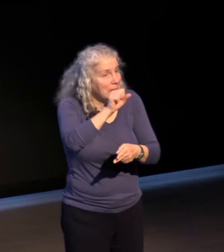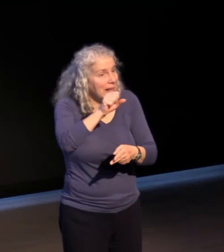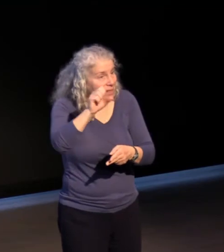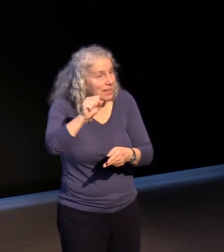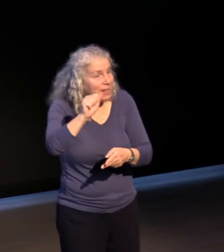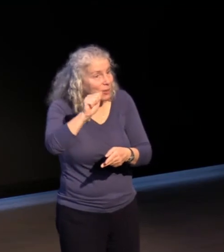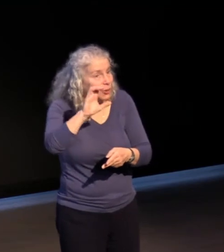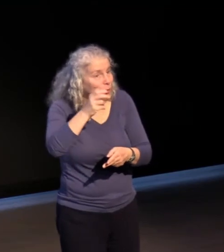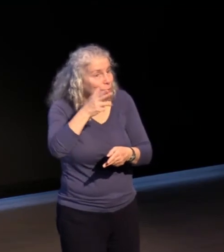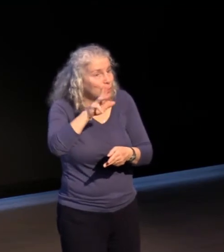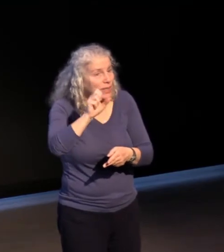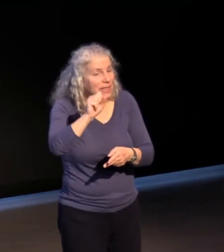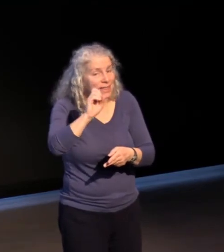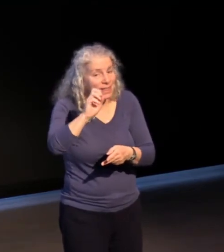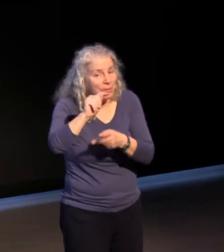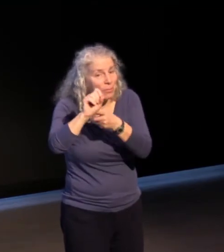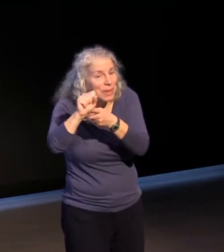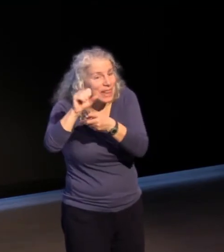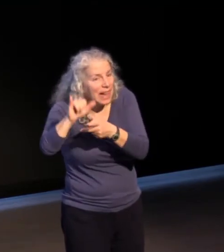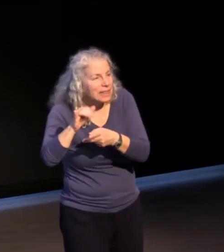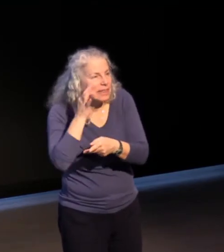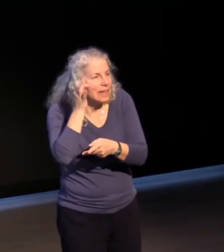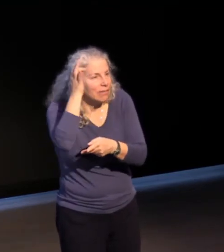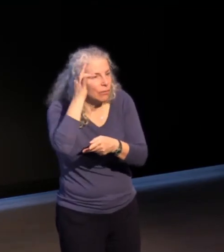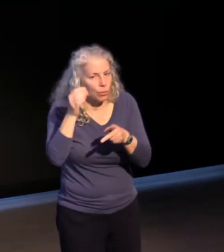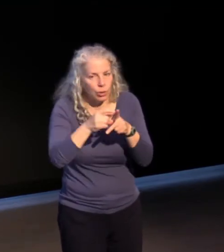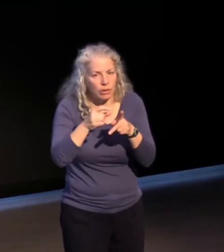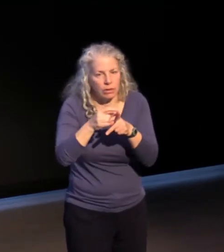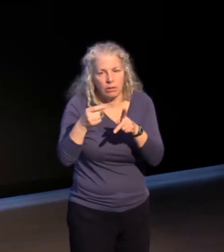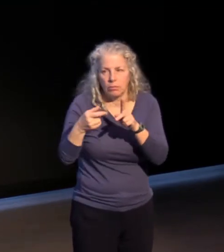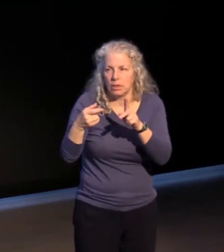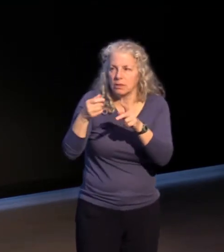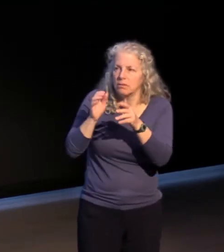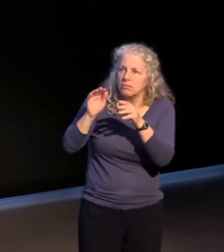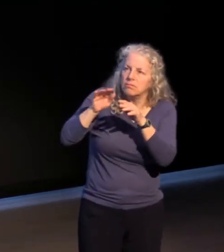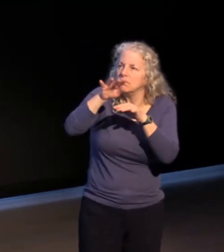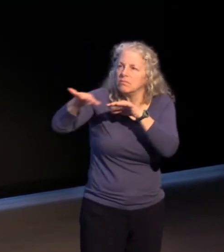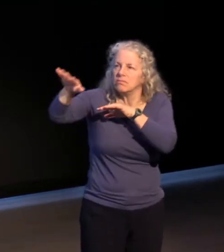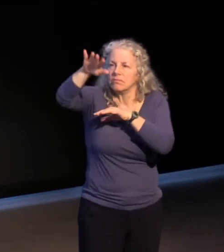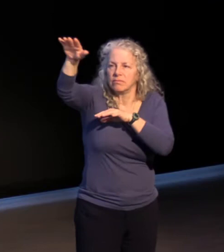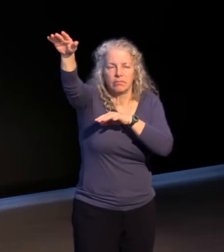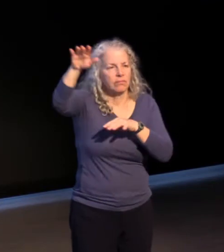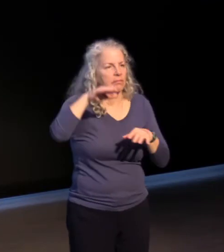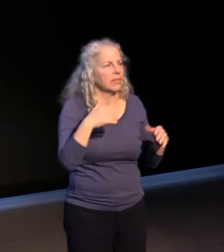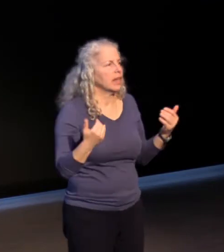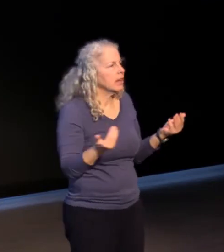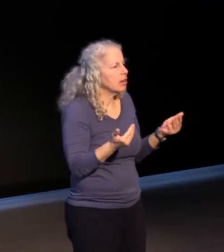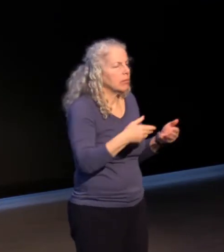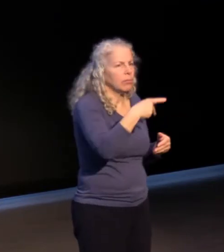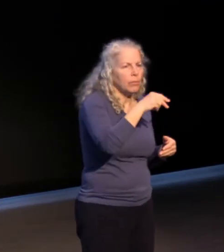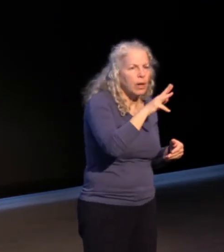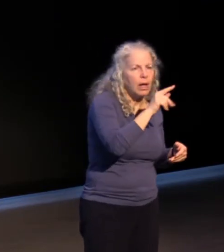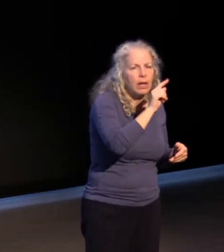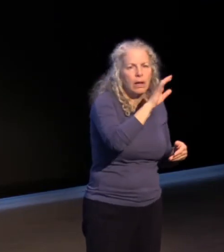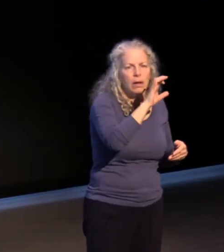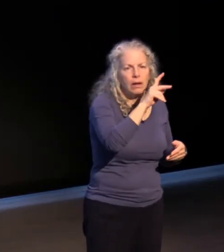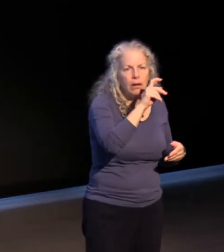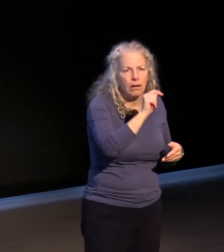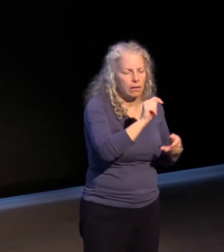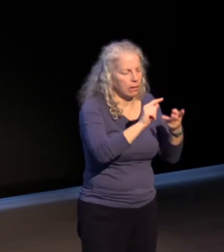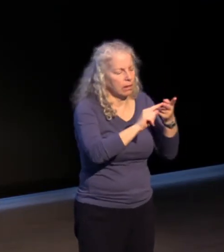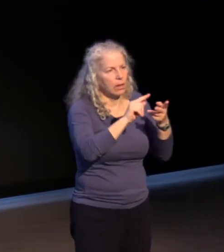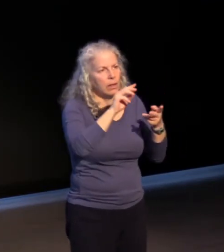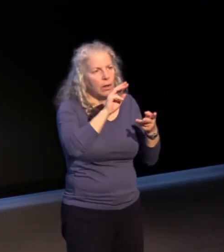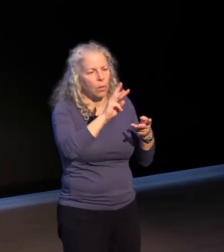meaning by the range of hills. This land is traditional to the Pawtucket, the Wampanoag, and several other